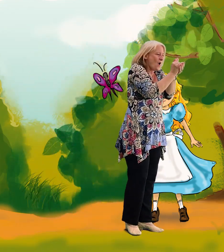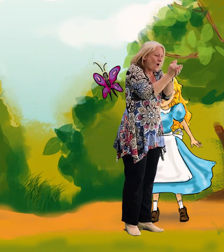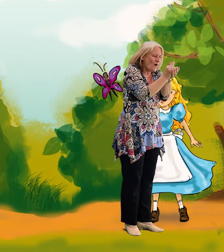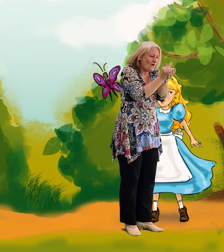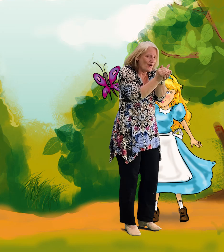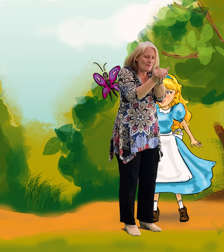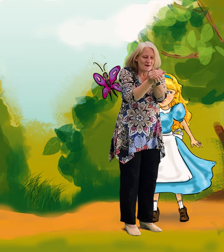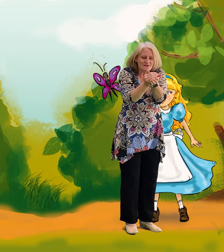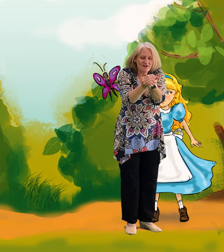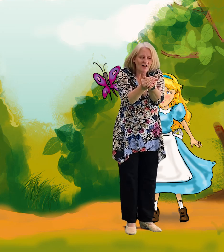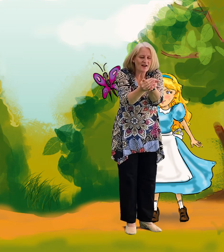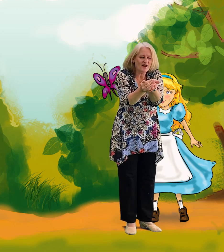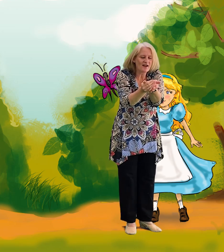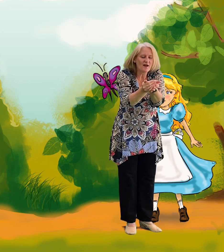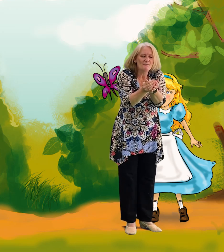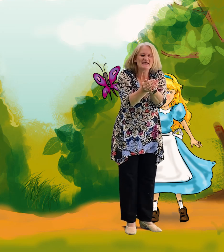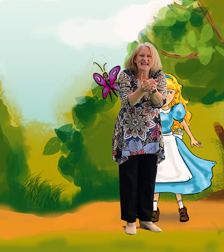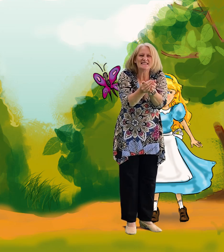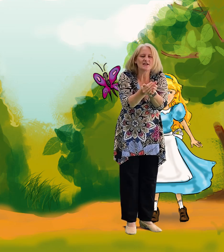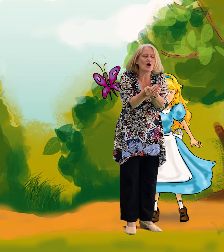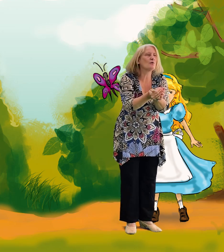Oh, I love butterfly. Let's let it go.